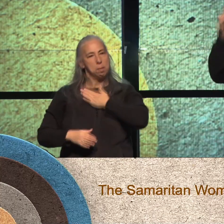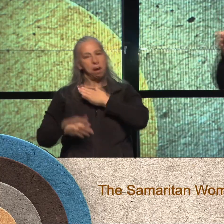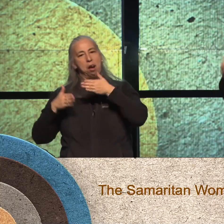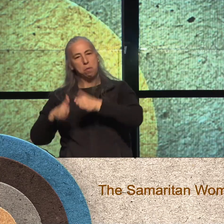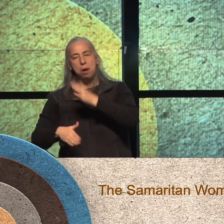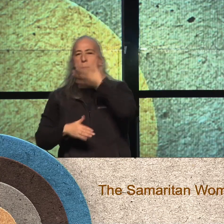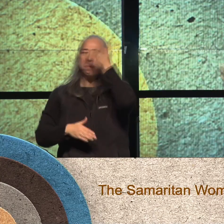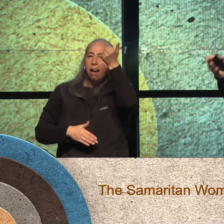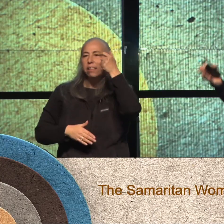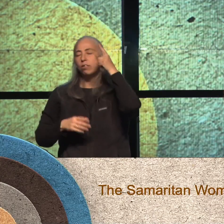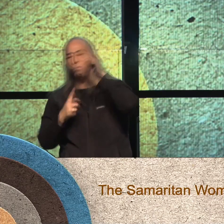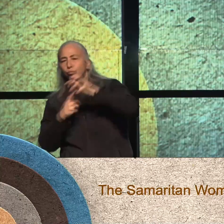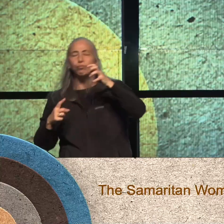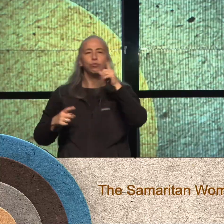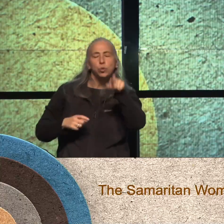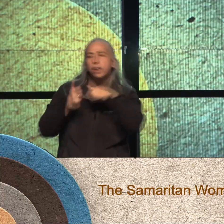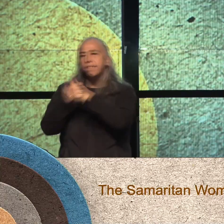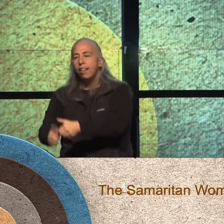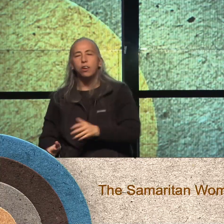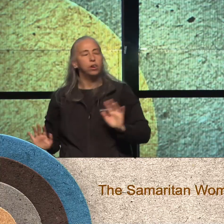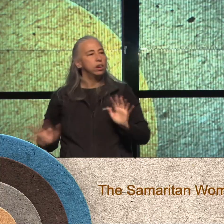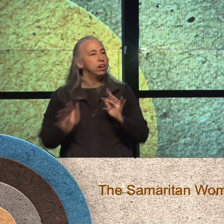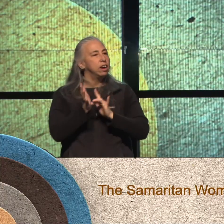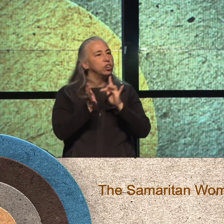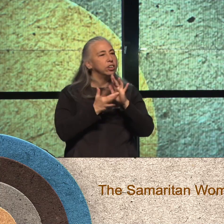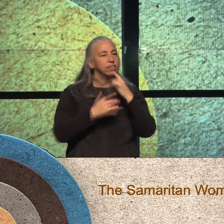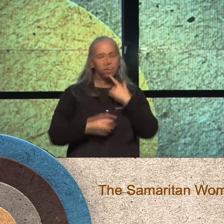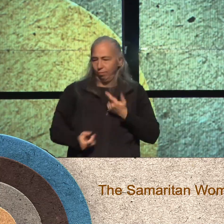and you have to do it. And Jesus is like, go worship on that mountain.